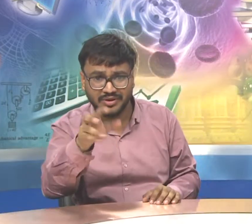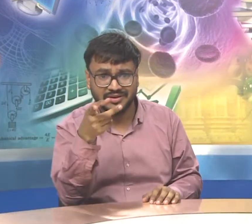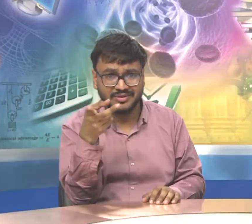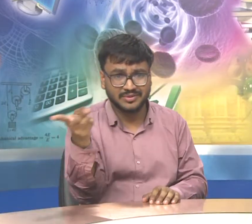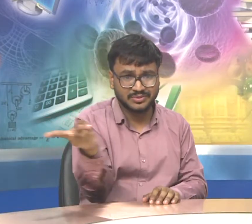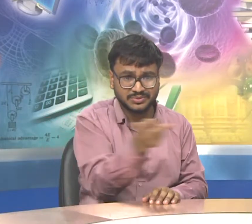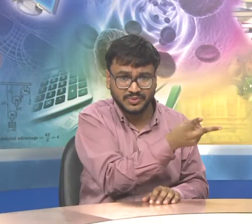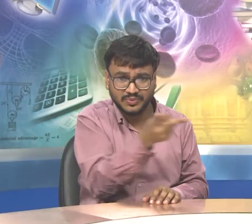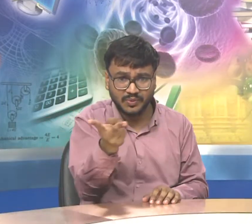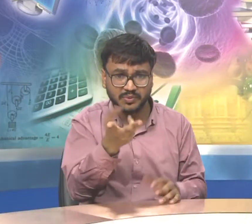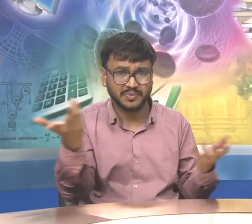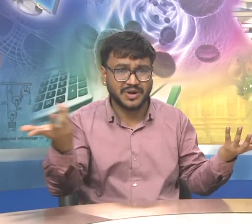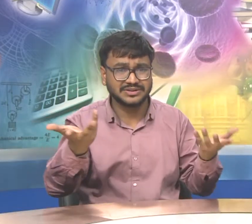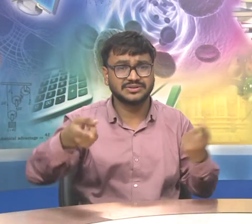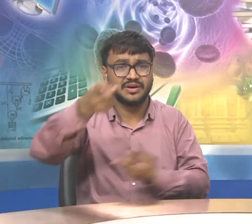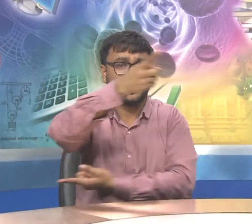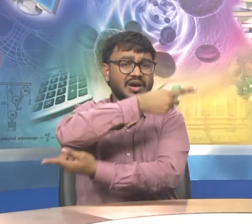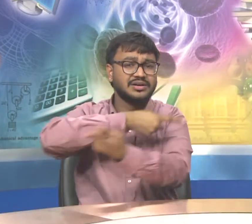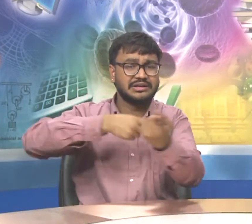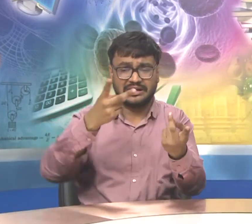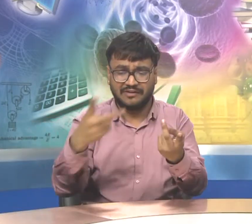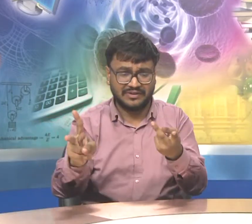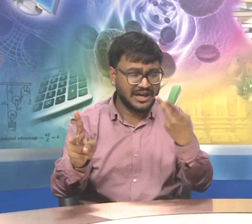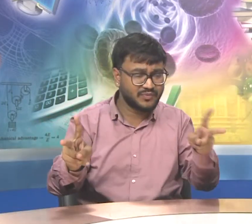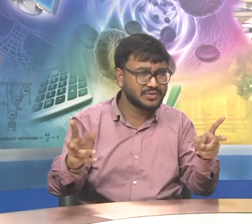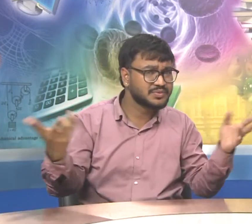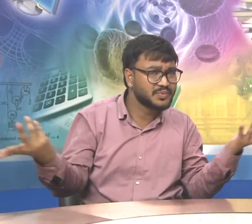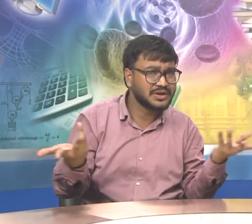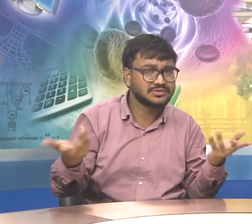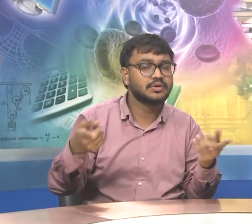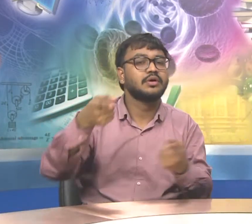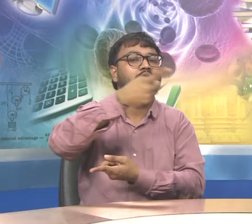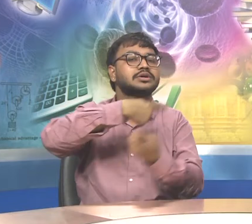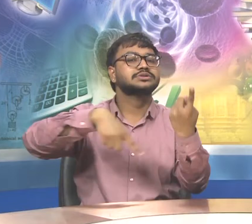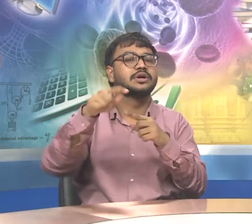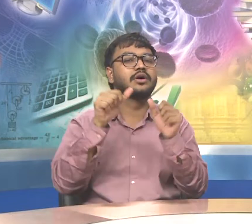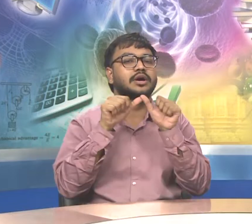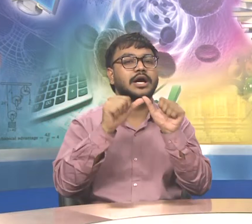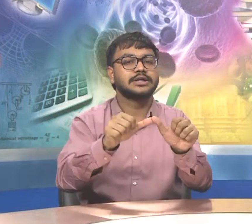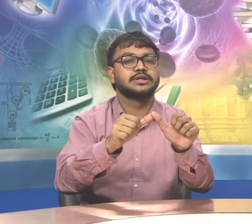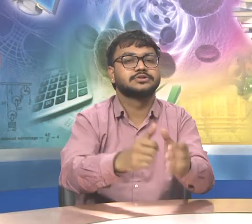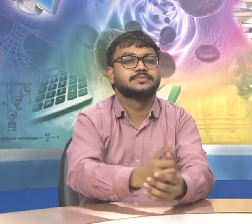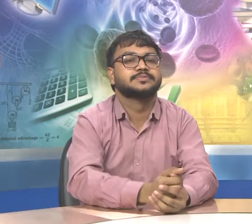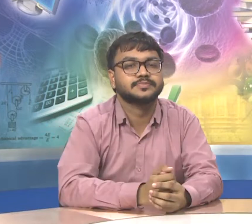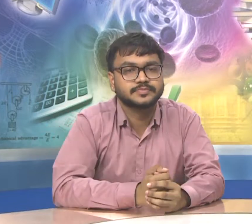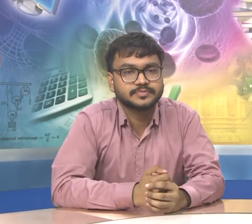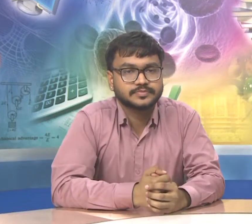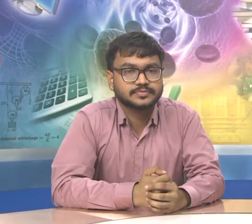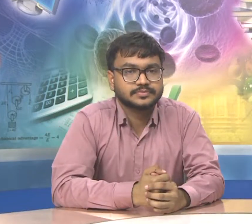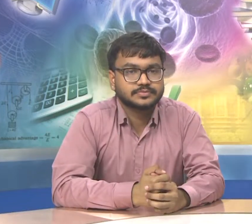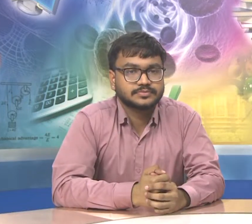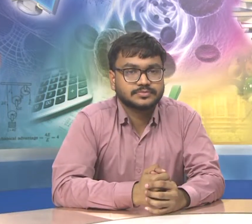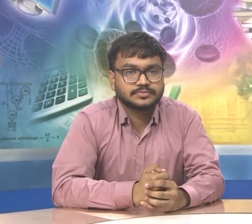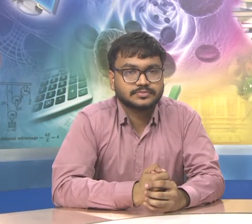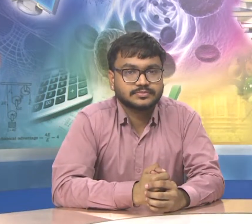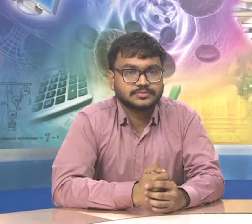The dispute between two or more states is brought before the Supreme Court under its